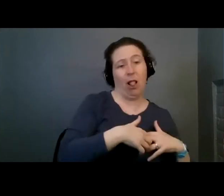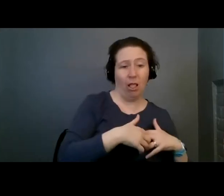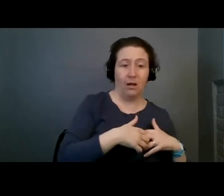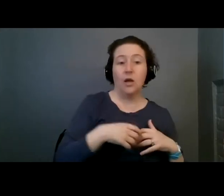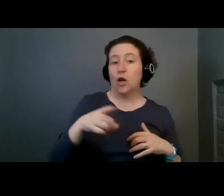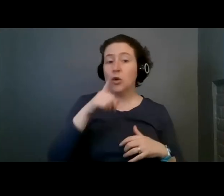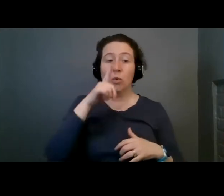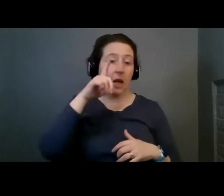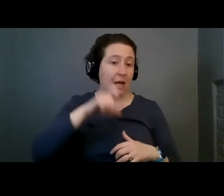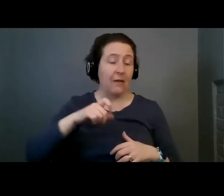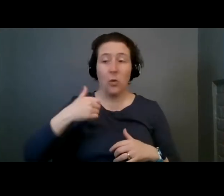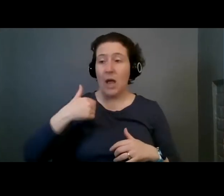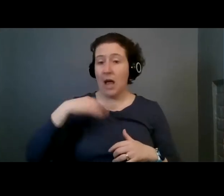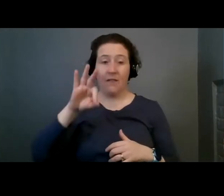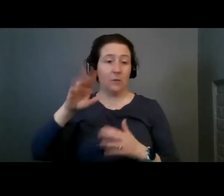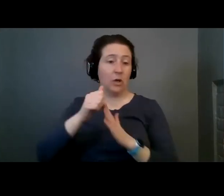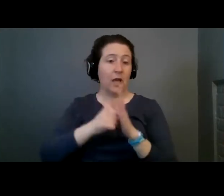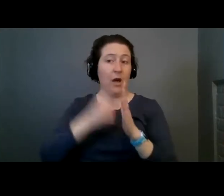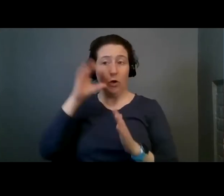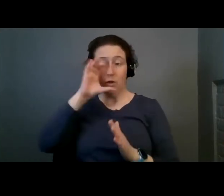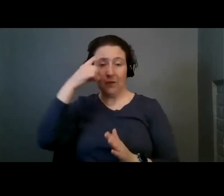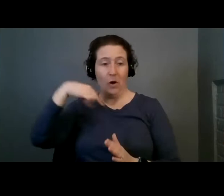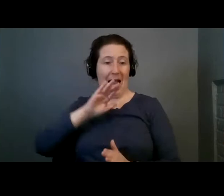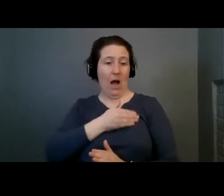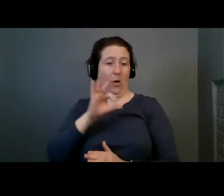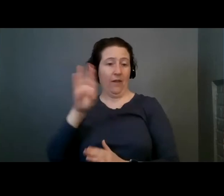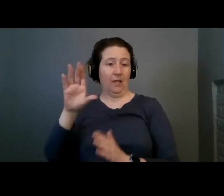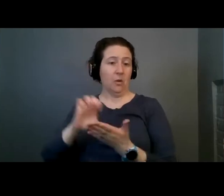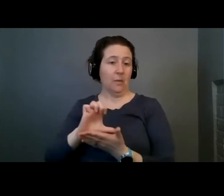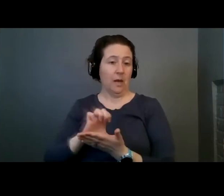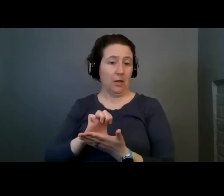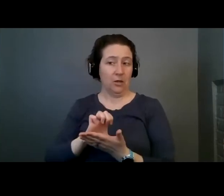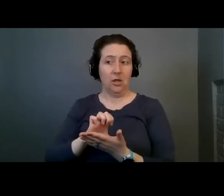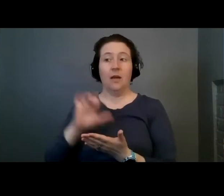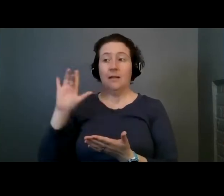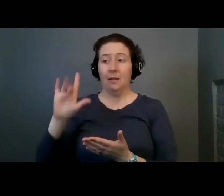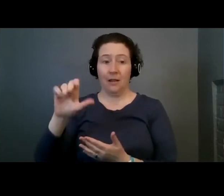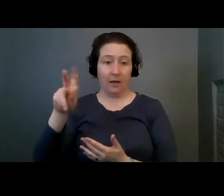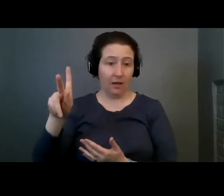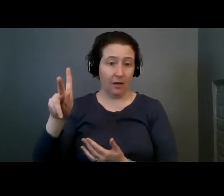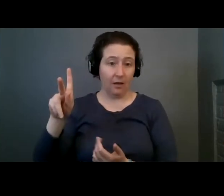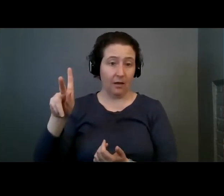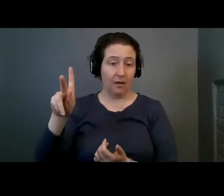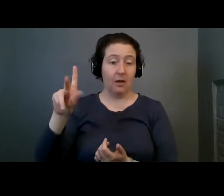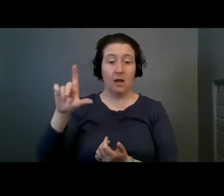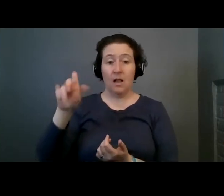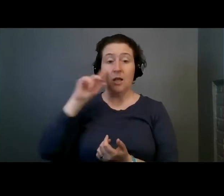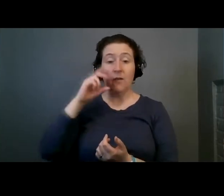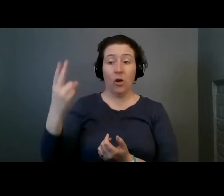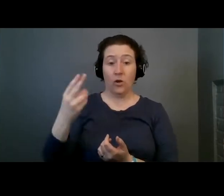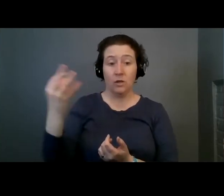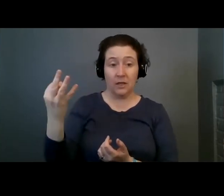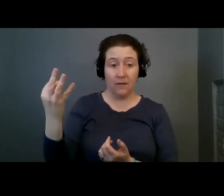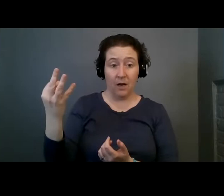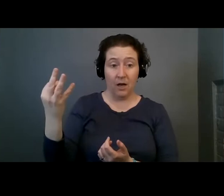to search for our health department webpage and then click on the link. The link for Thursday and Friday